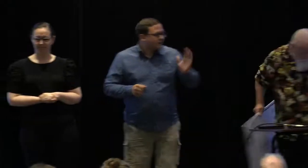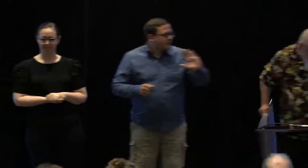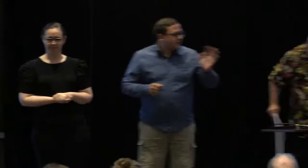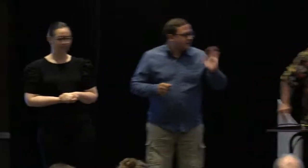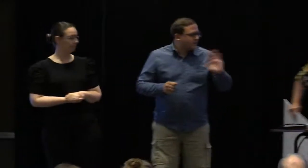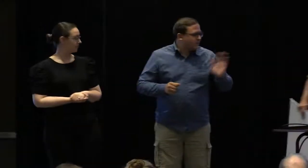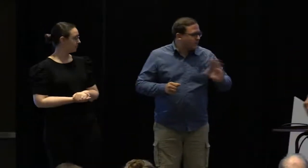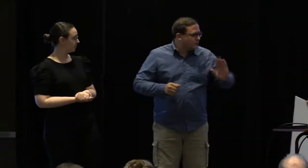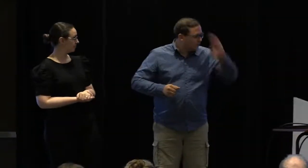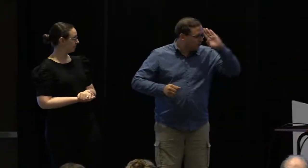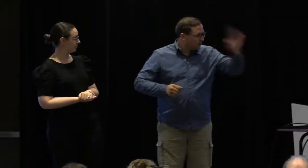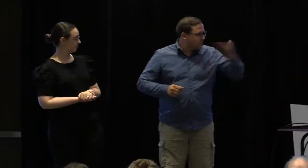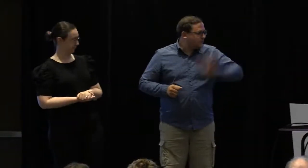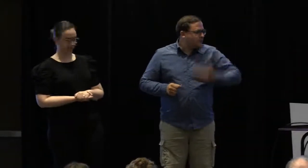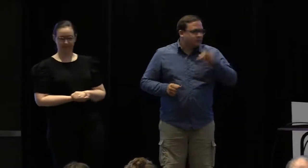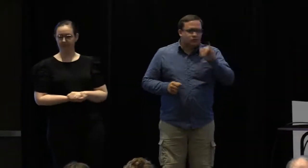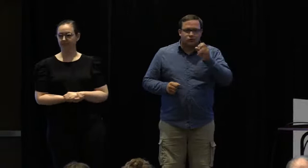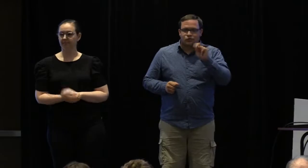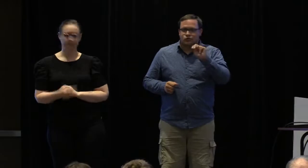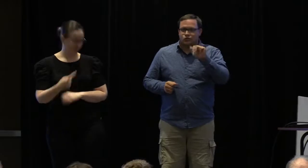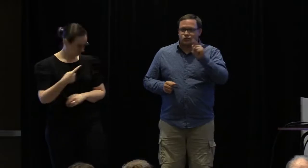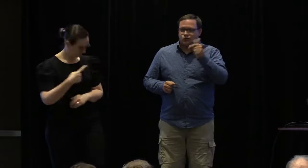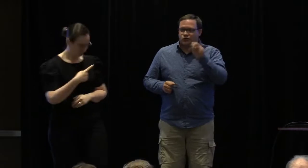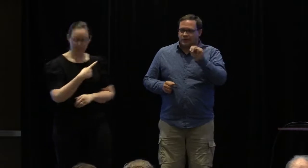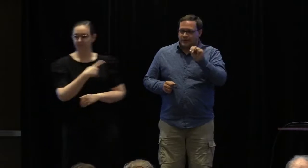Thank you, everyone. I will step down and leave the stage to Jonathan.